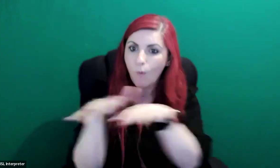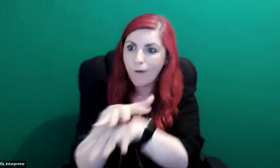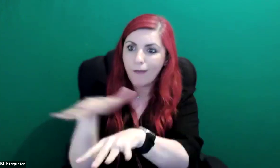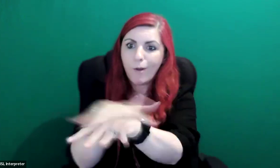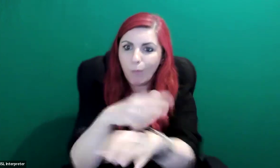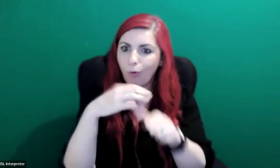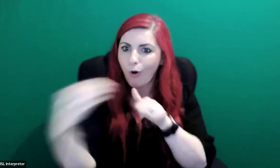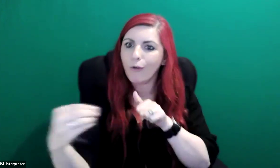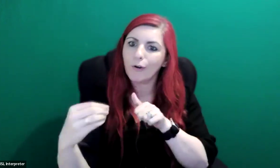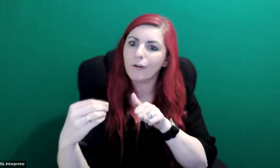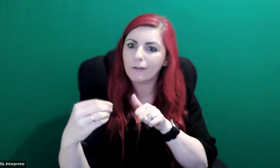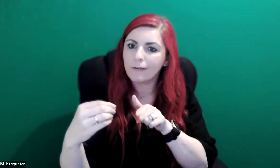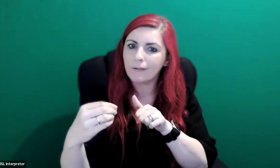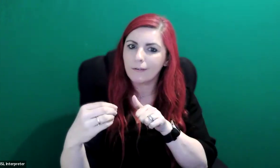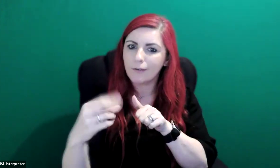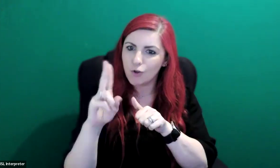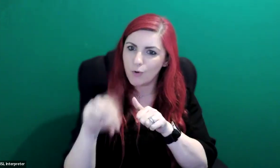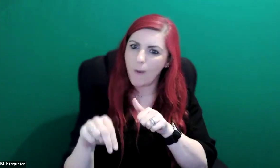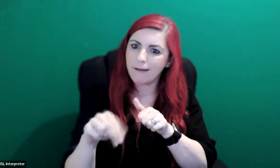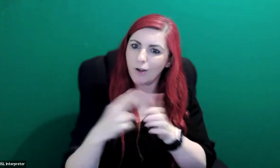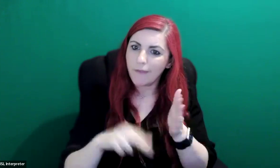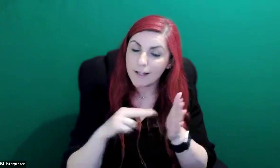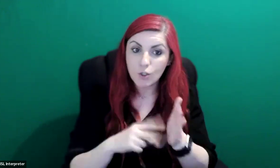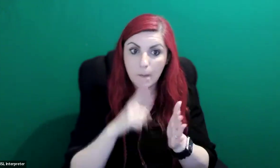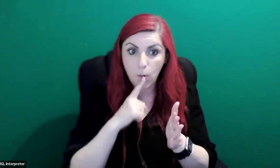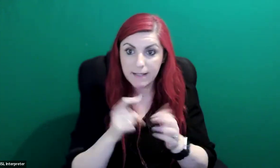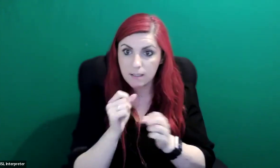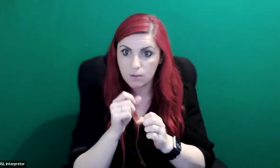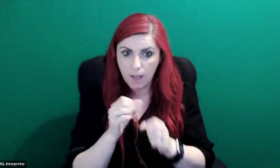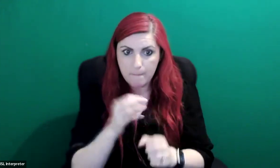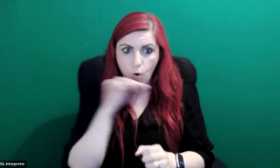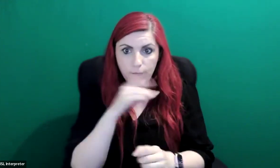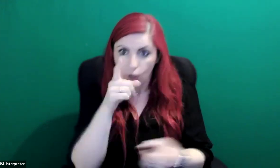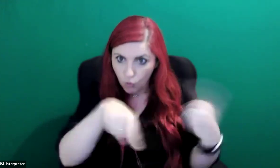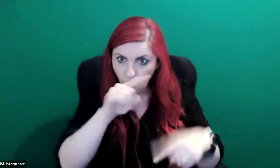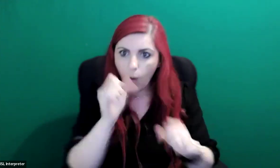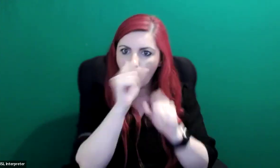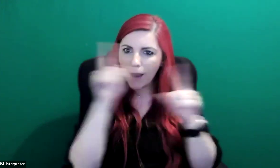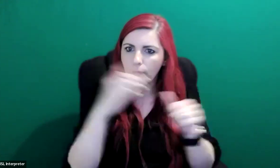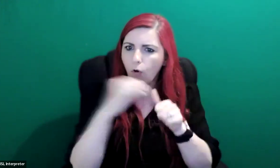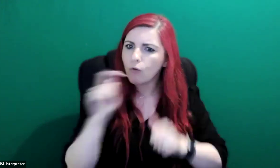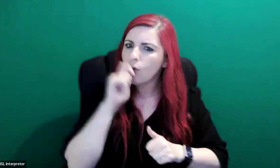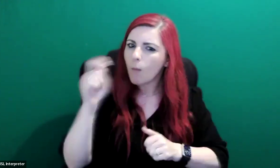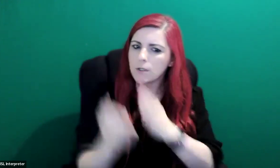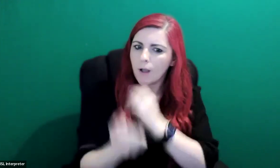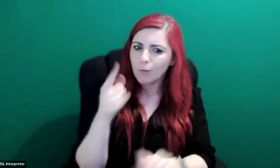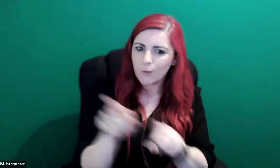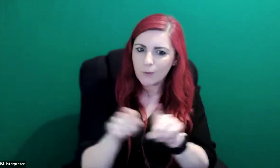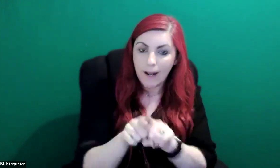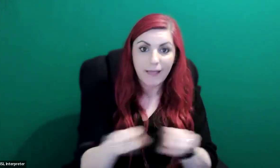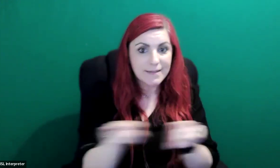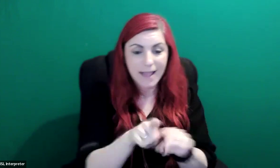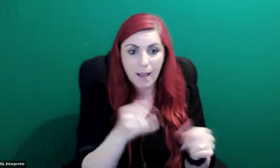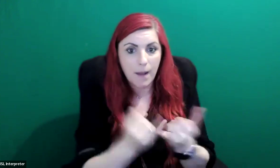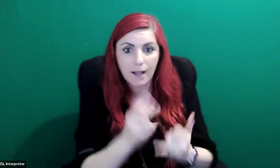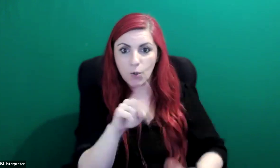well. So I'd encourage you to be aware of other reporting opportunities. And just like with the CRPD, you can engage with